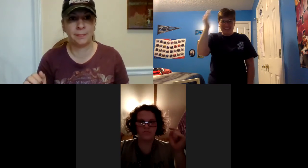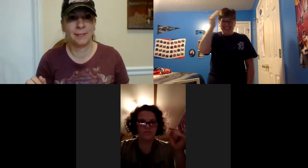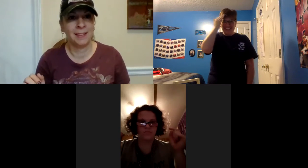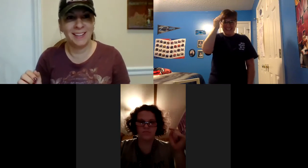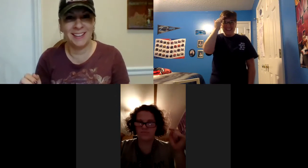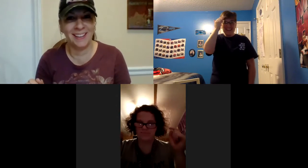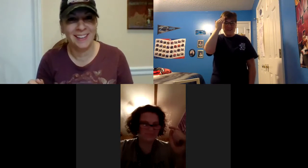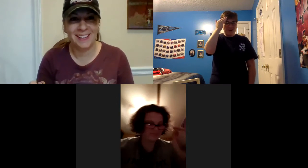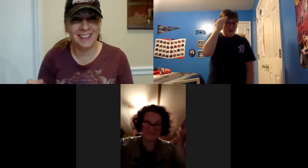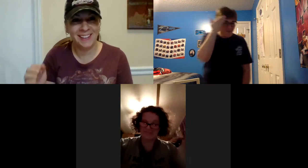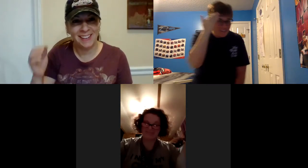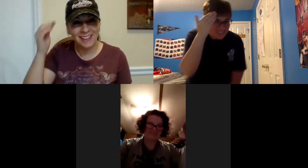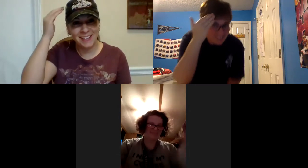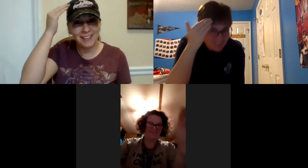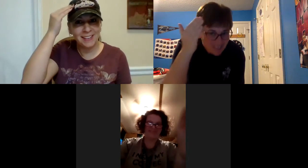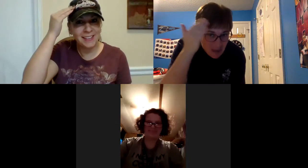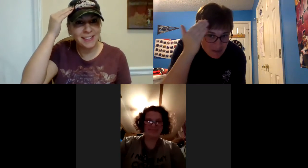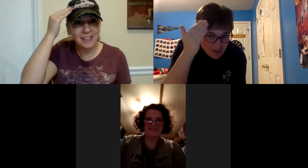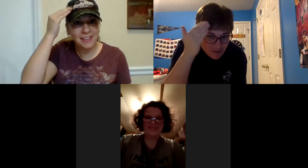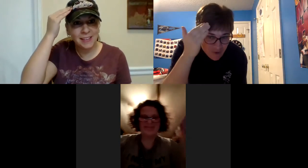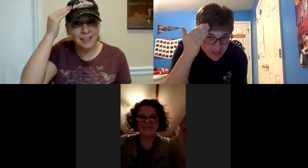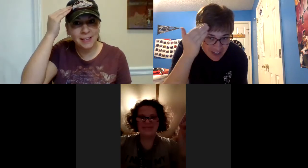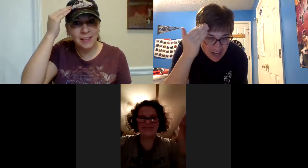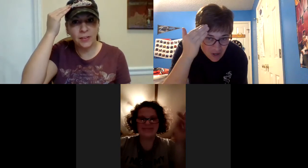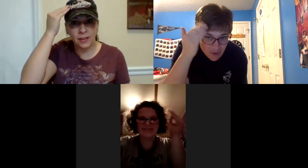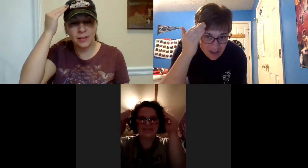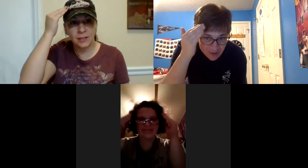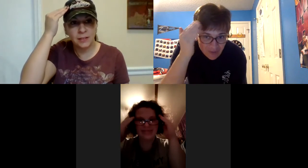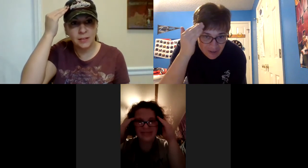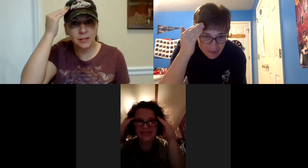No. Okay. No. So you're just tapping your forehead. I